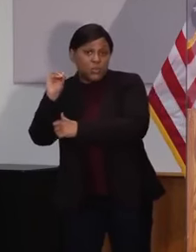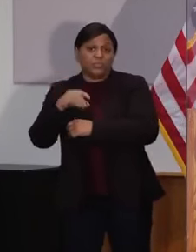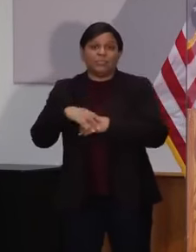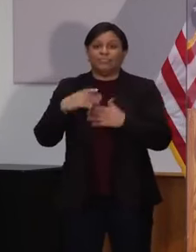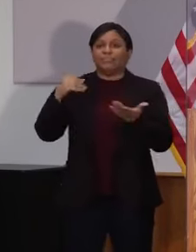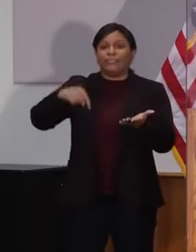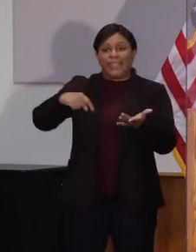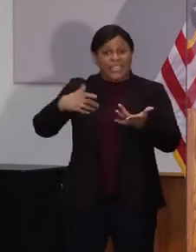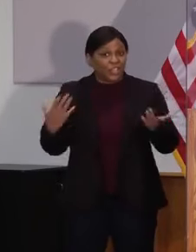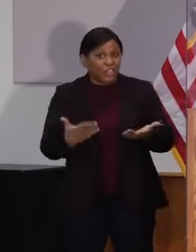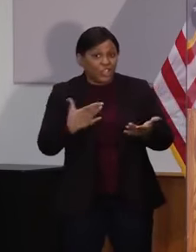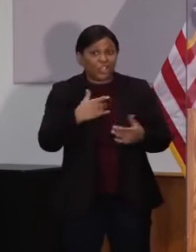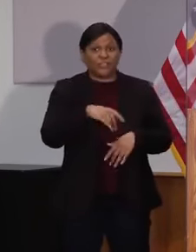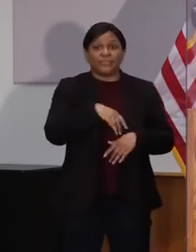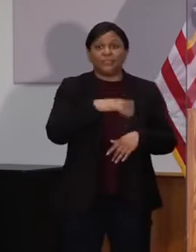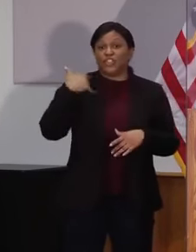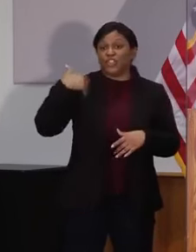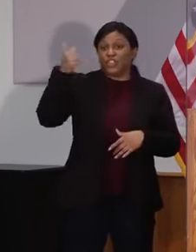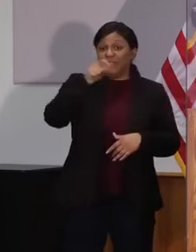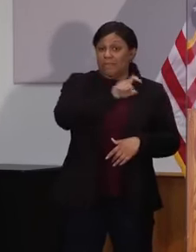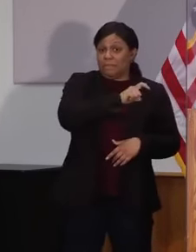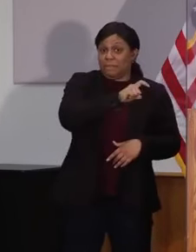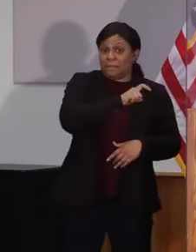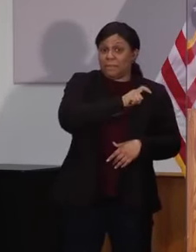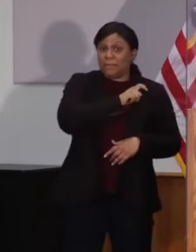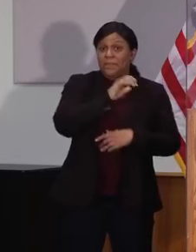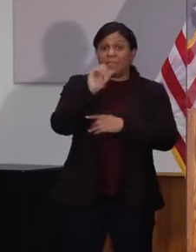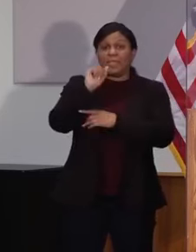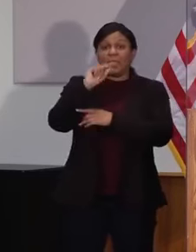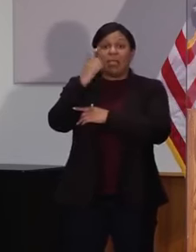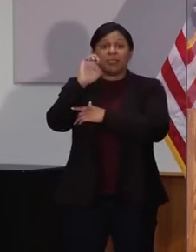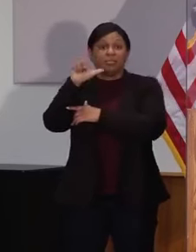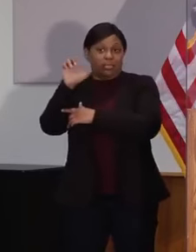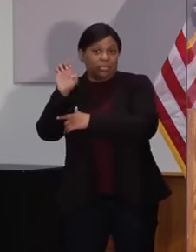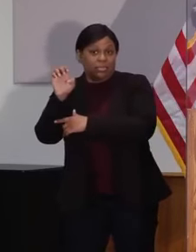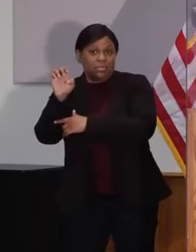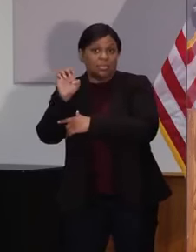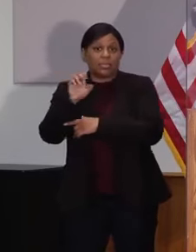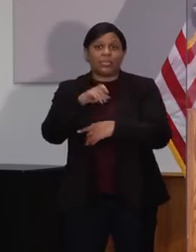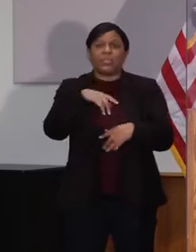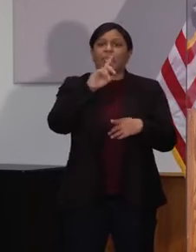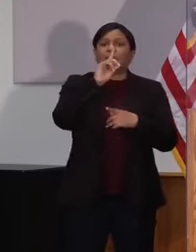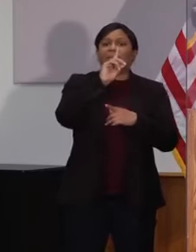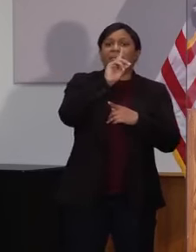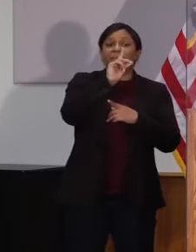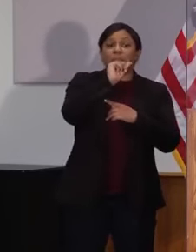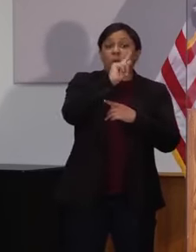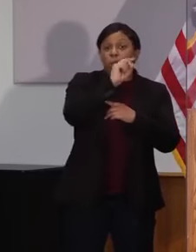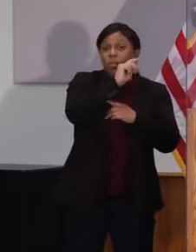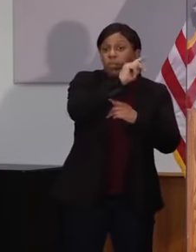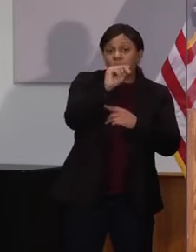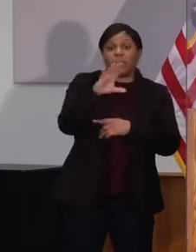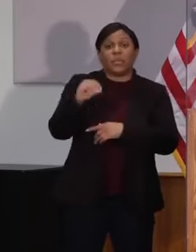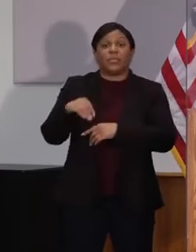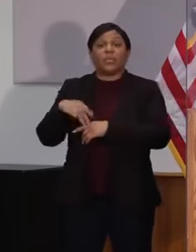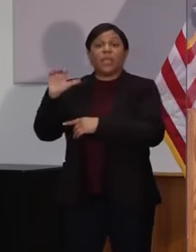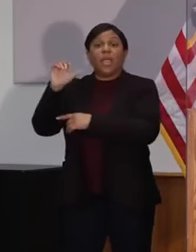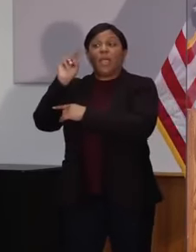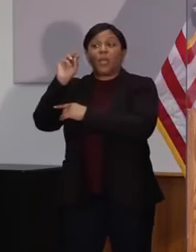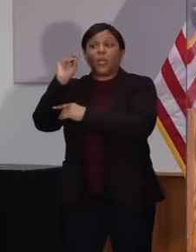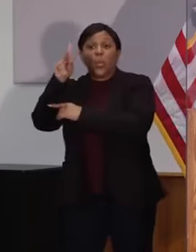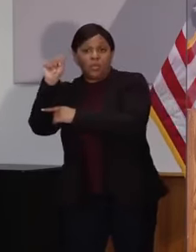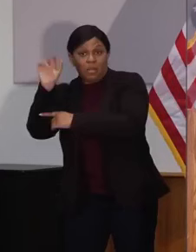Ramsey County, in addition to partners from Dakota County, Washington County, Anoka County, we